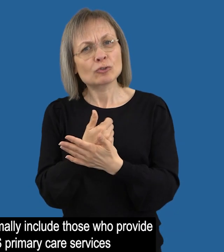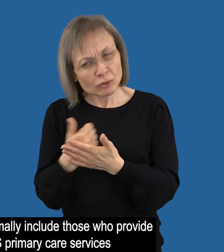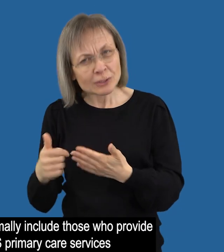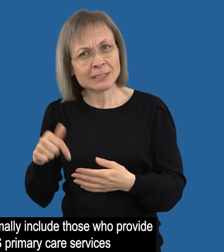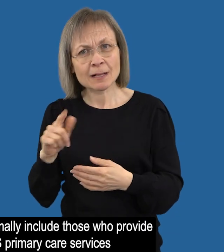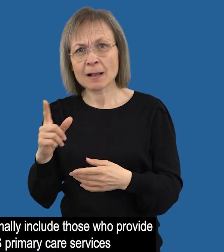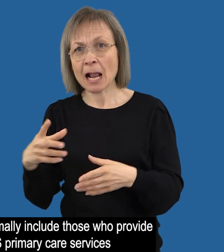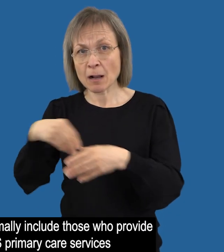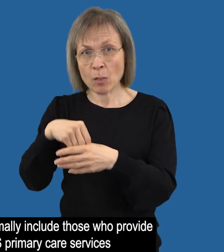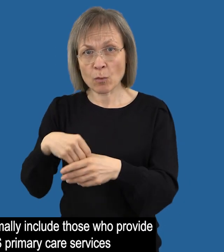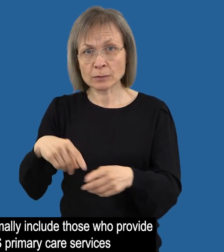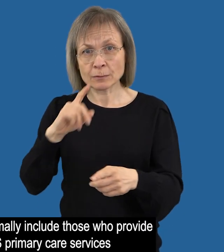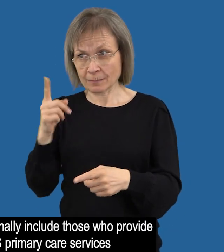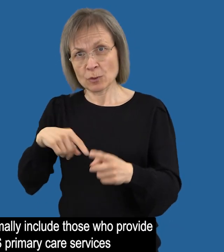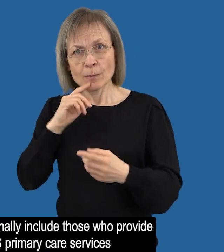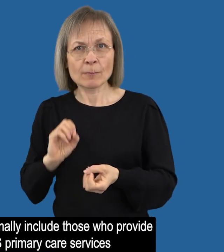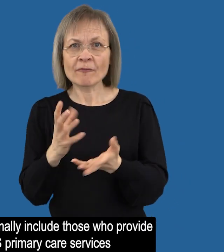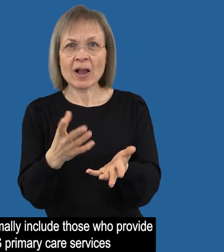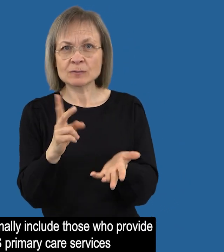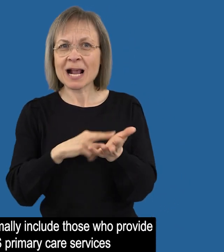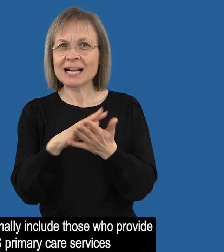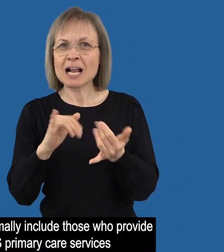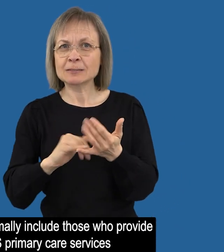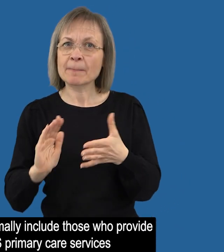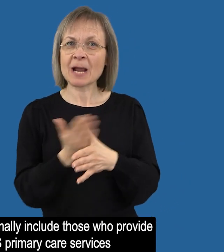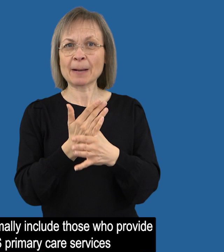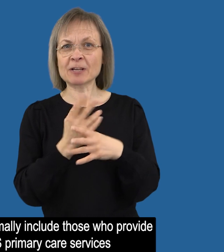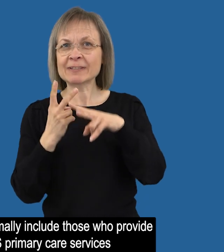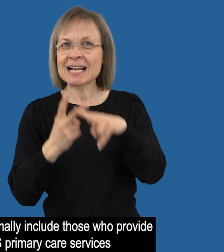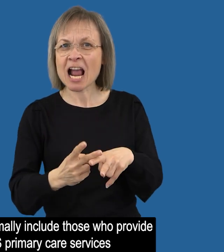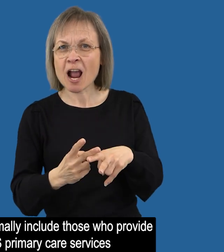This will normally include those who provide NHS primary care services.